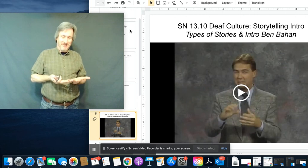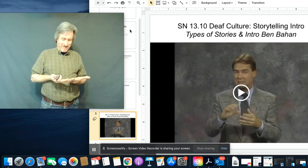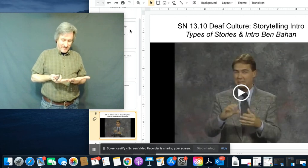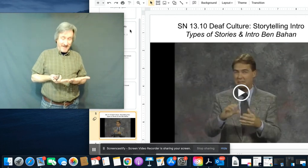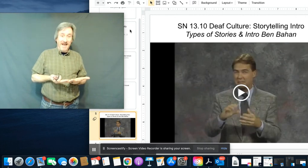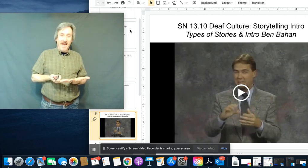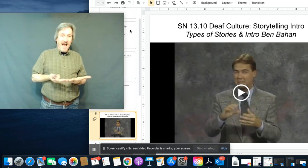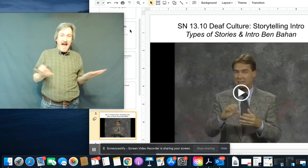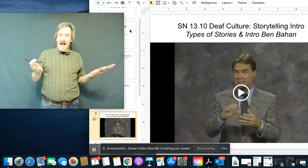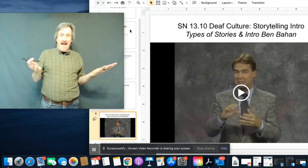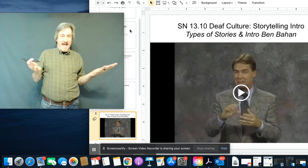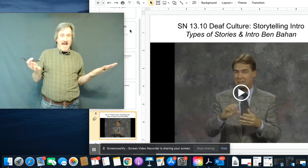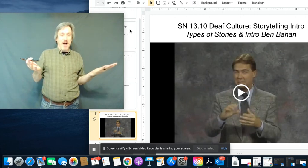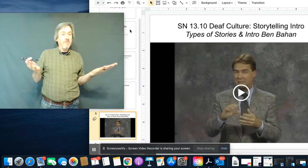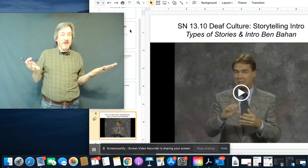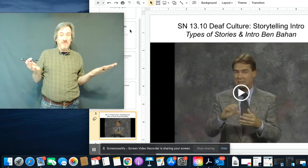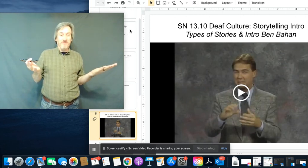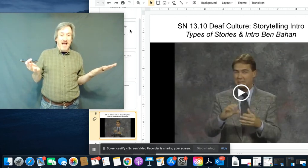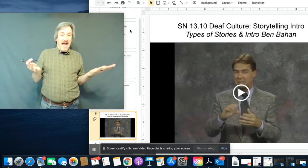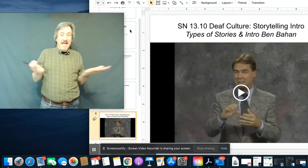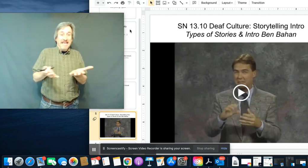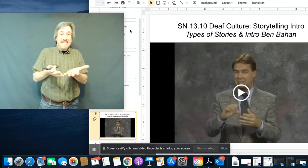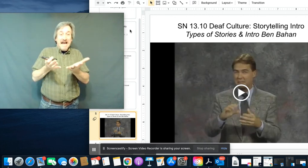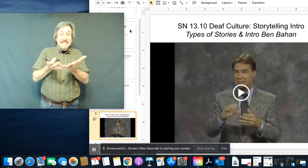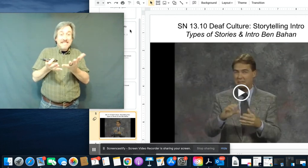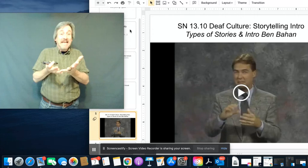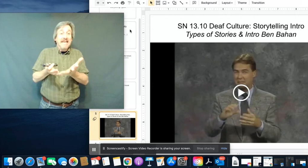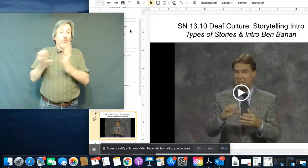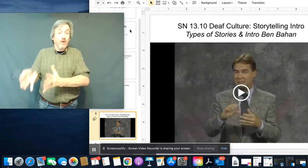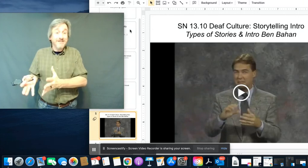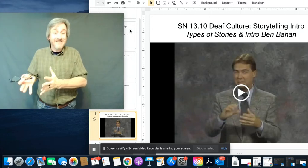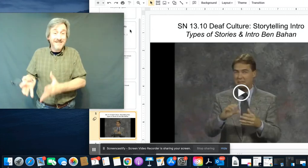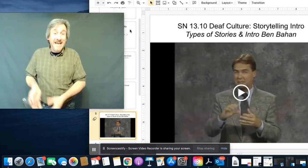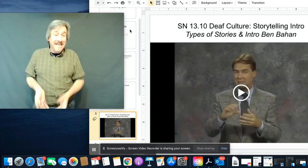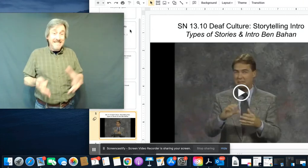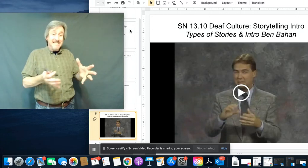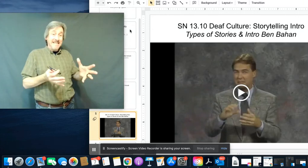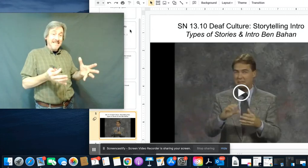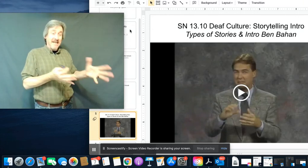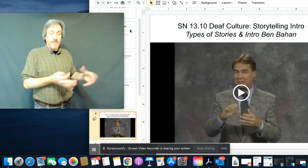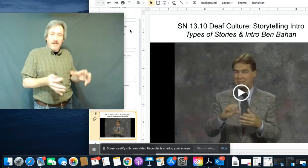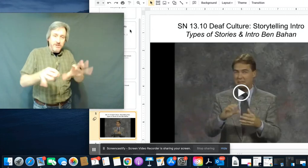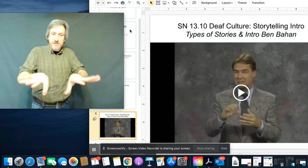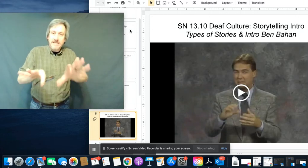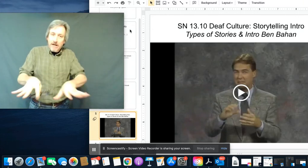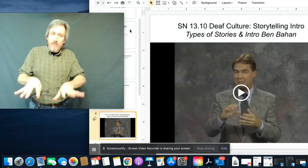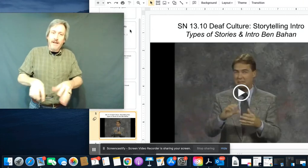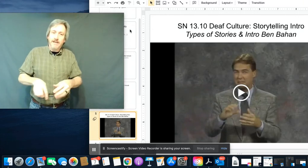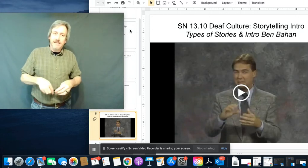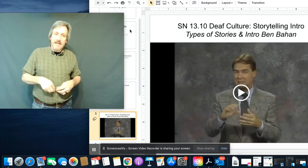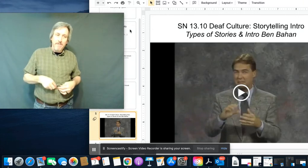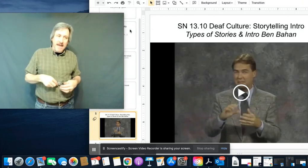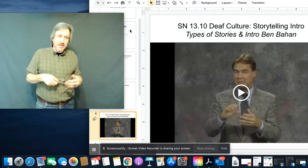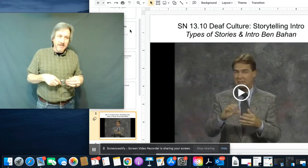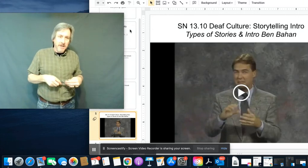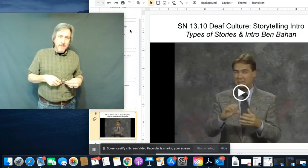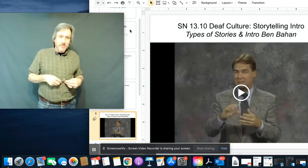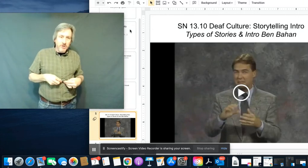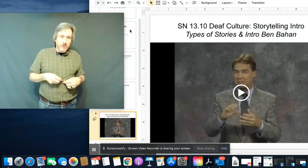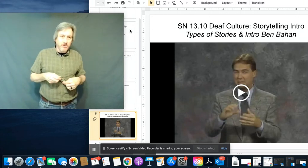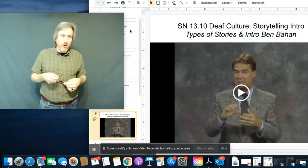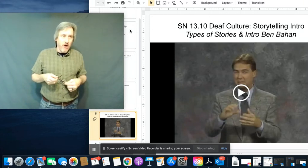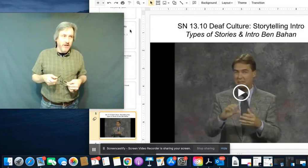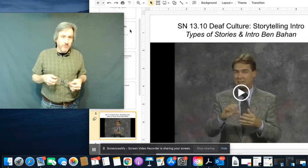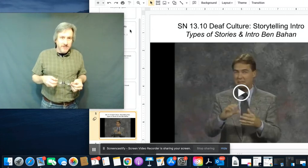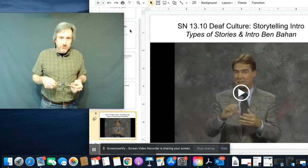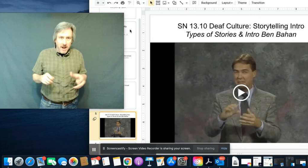at the script and was like, how am I going to... He's not signing words. I'm like, just narrate. Just imagine